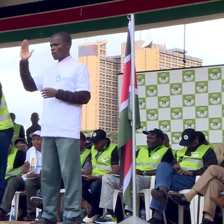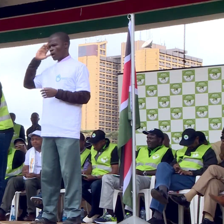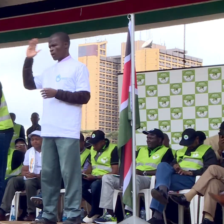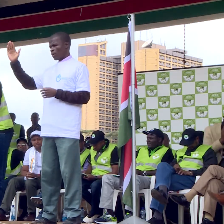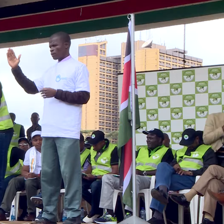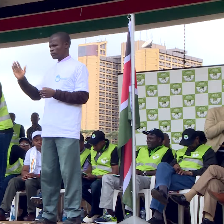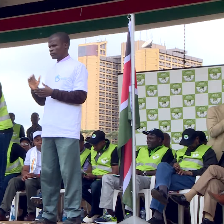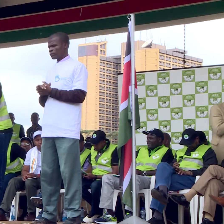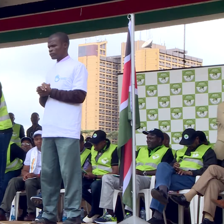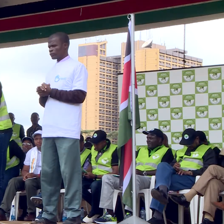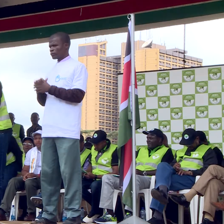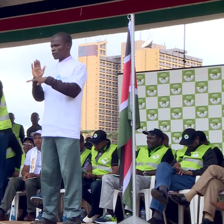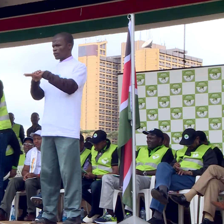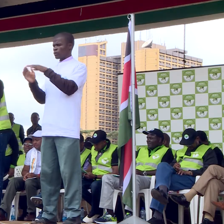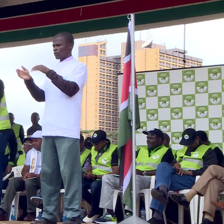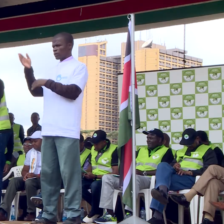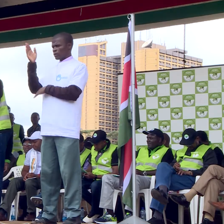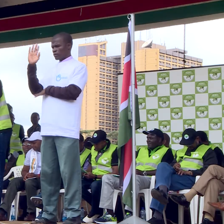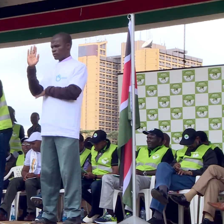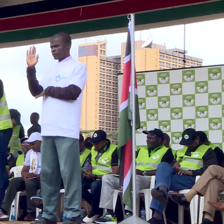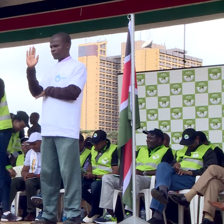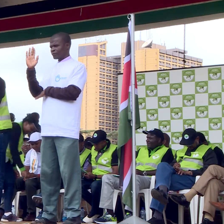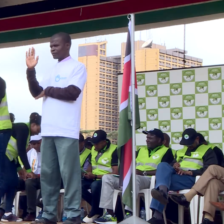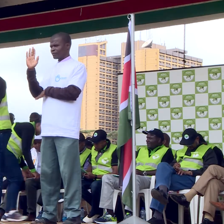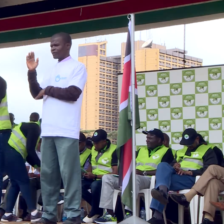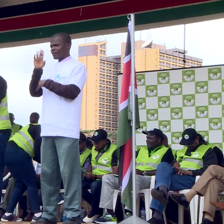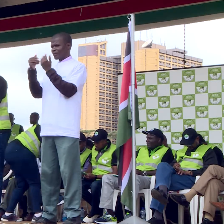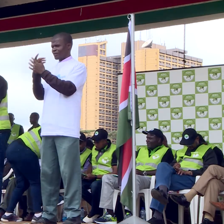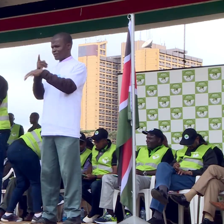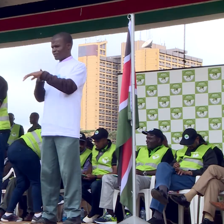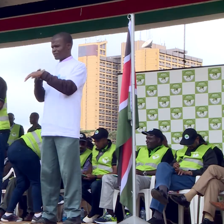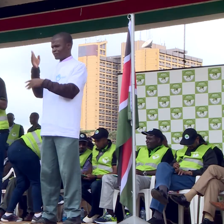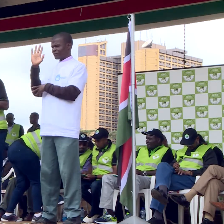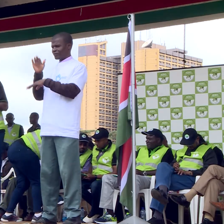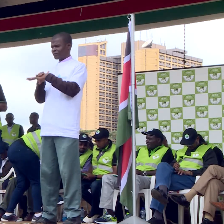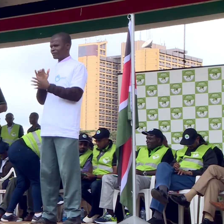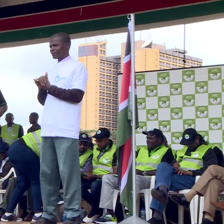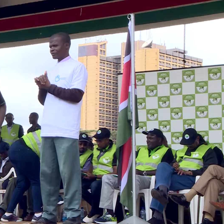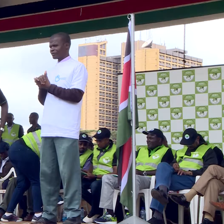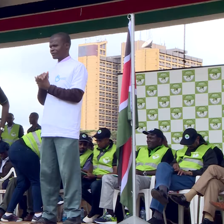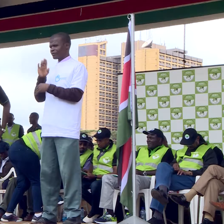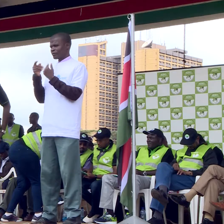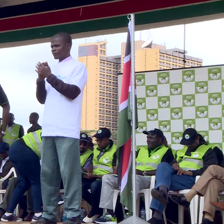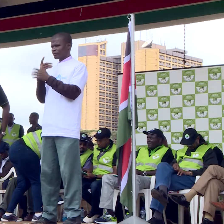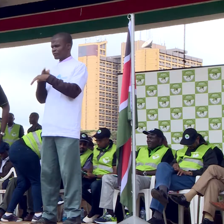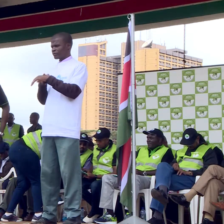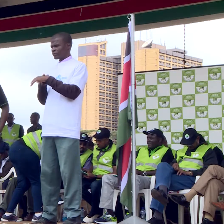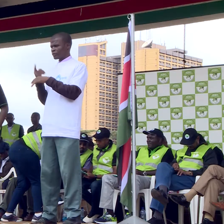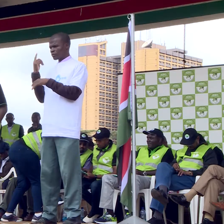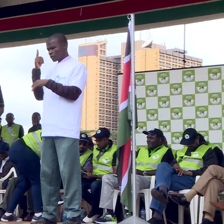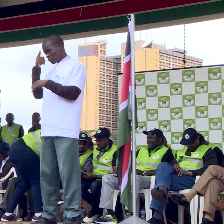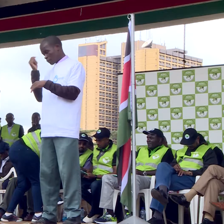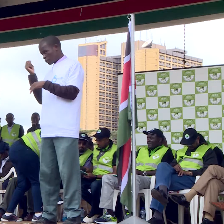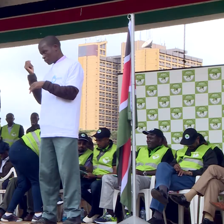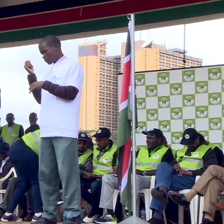tena. God is good, and all the time. All right, for the purposes of our stakeholders, my